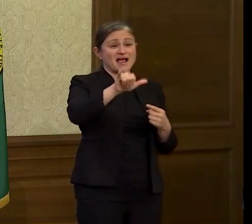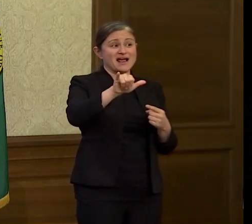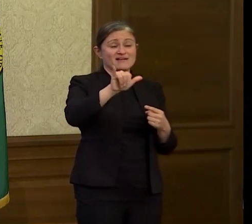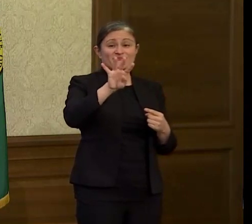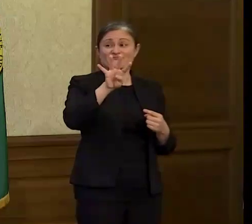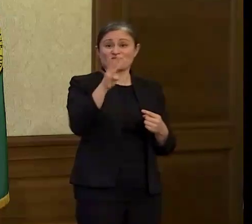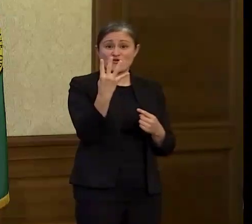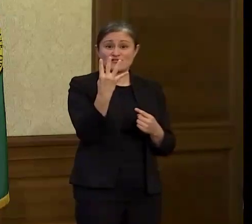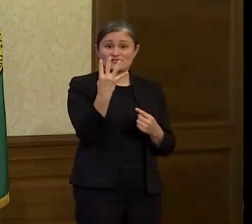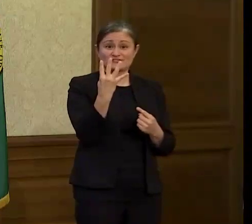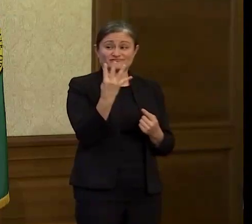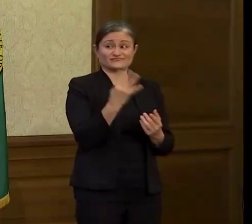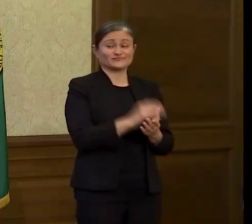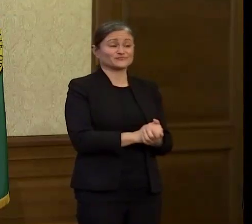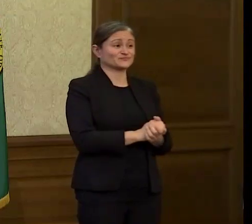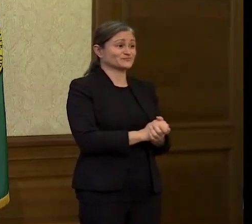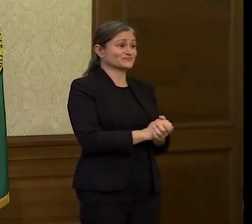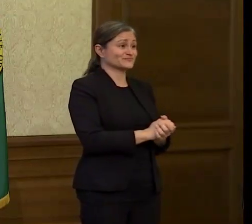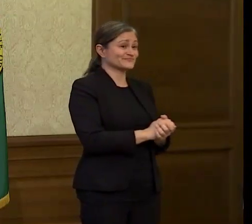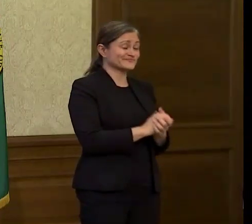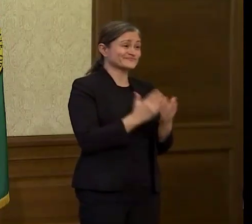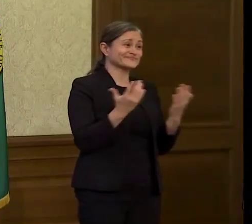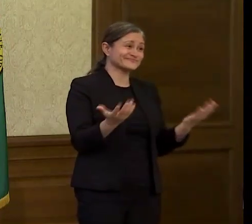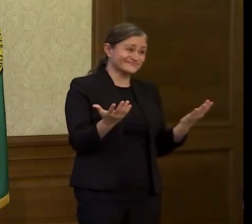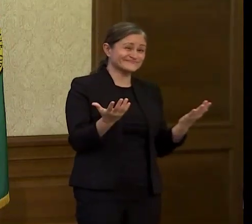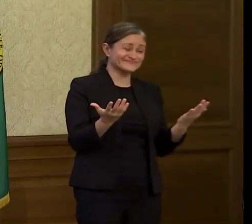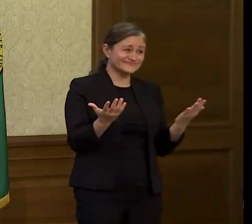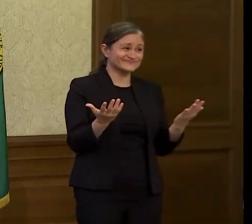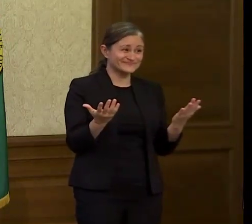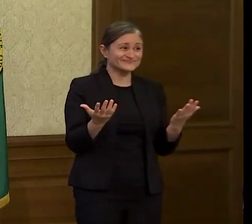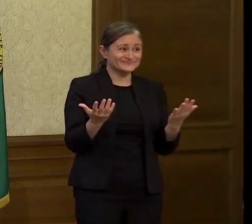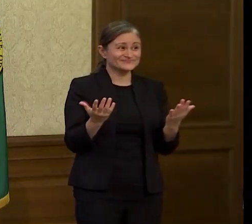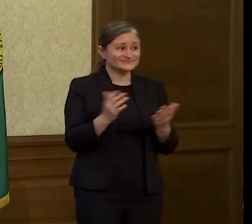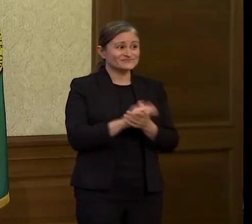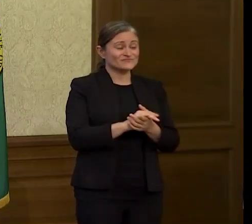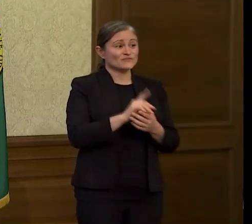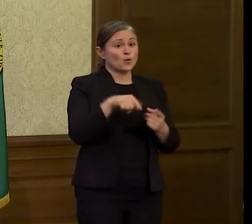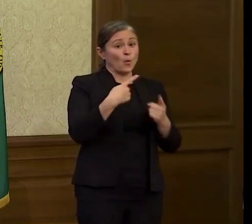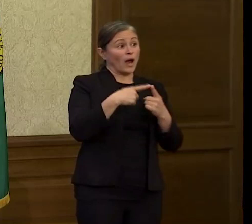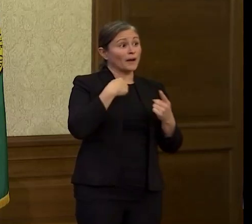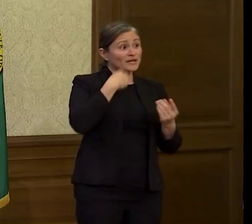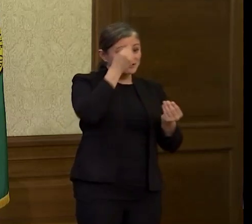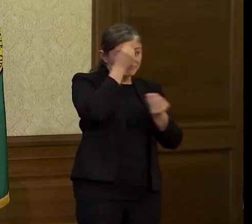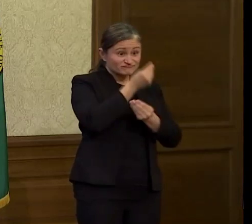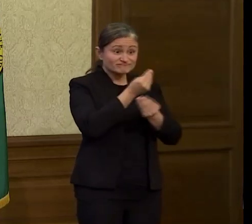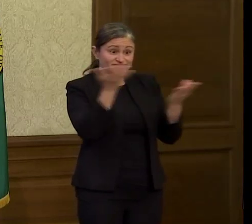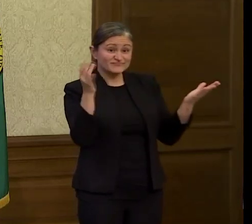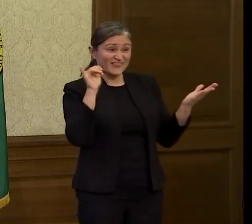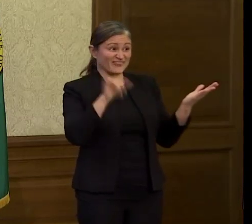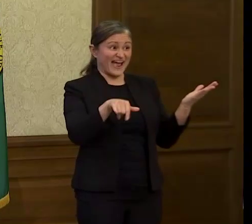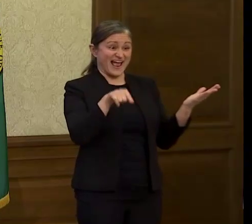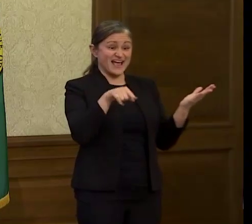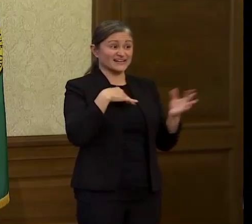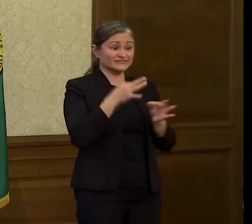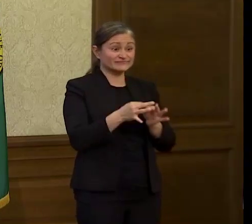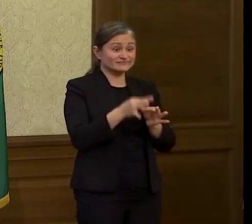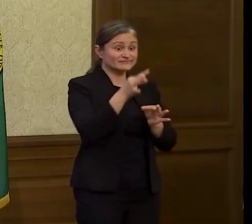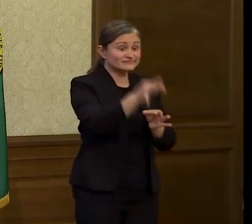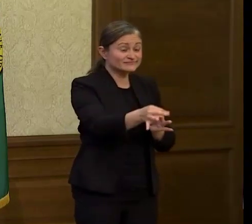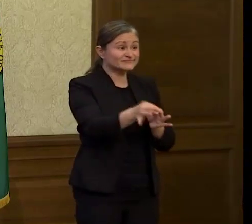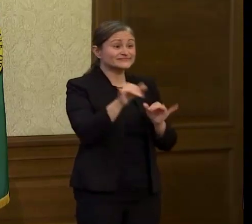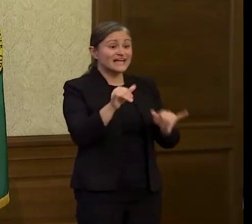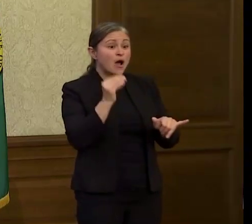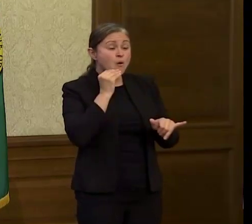Because the hard truth is that since I announced our Stay Home, Stay Healthy initiative, it was just over a week